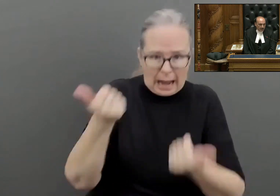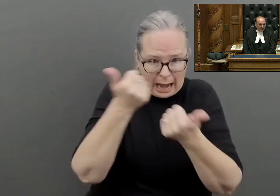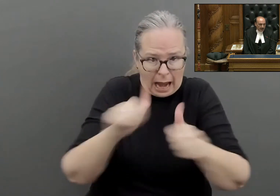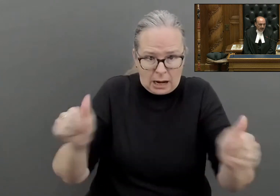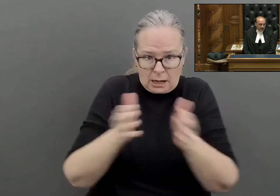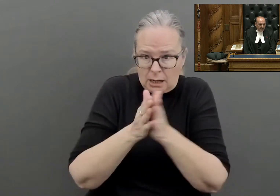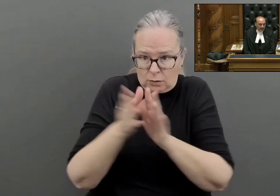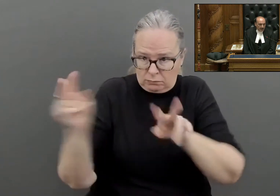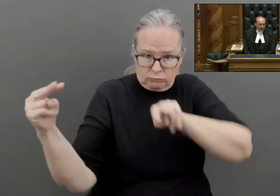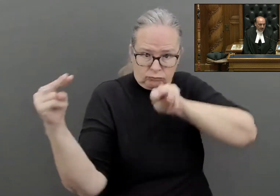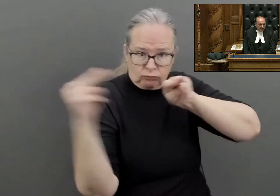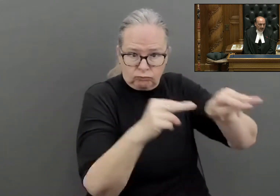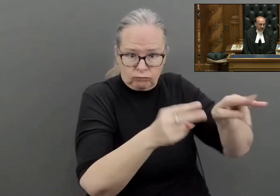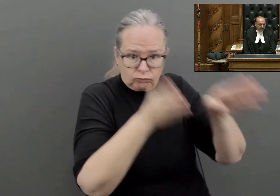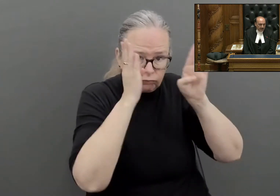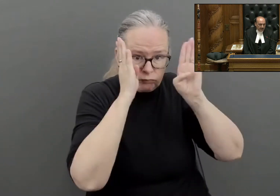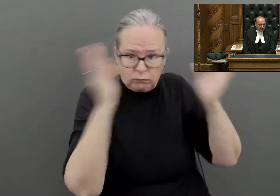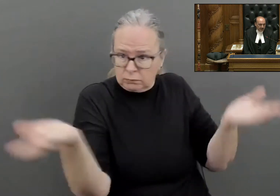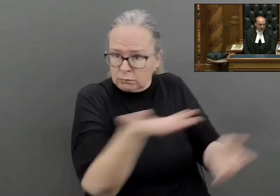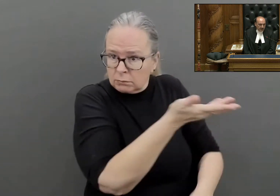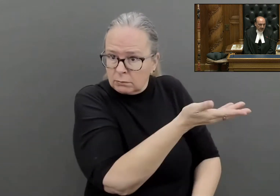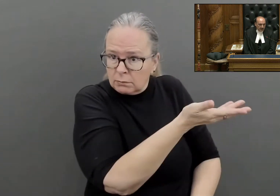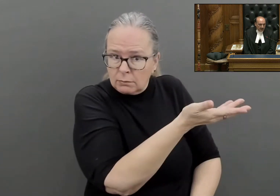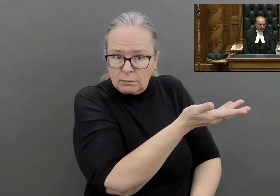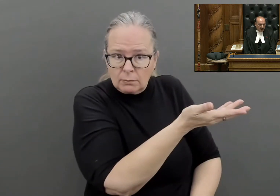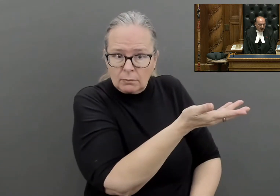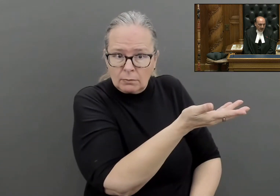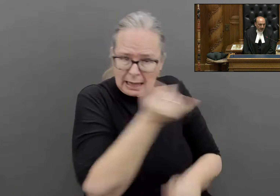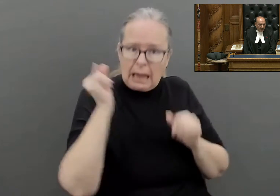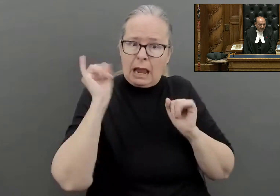If you let him finish,